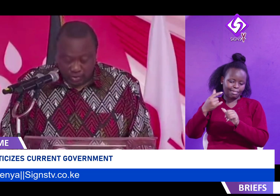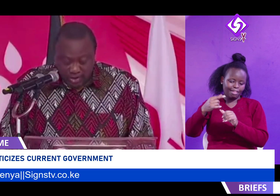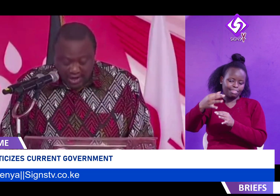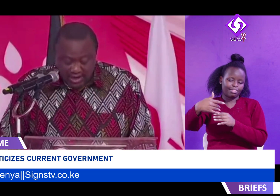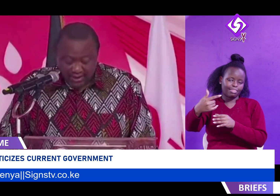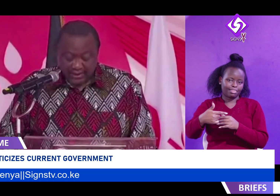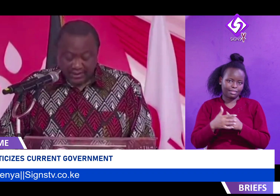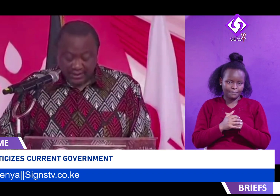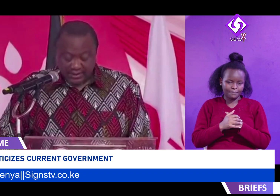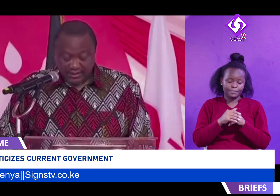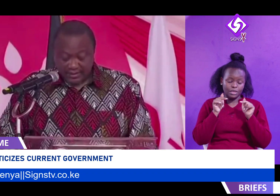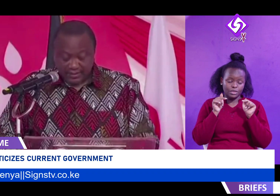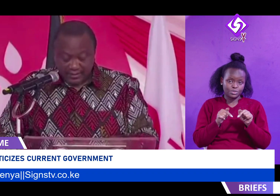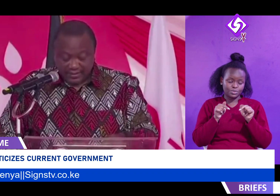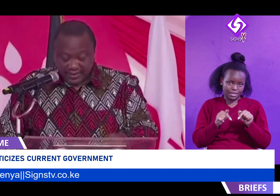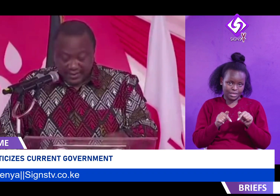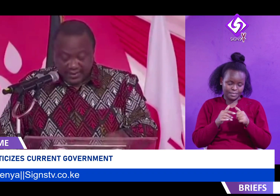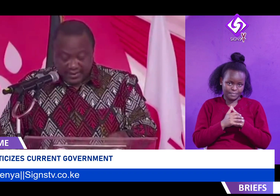Today,